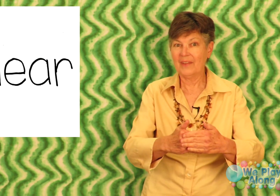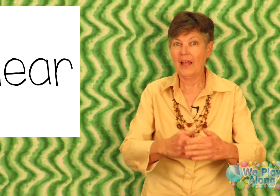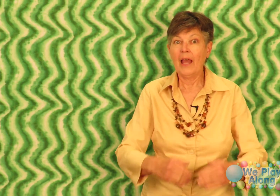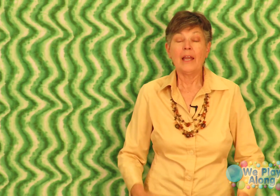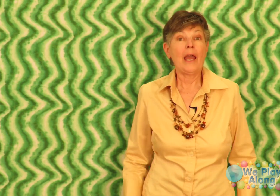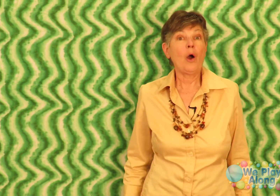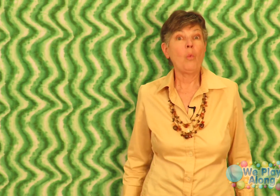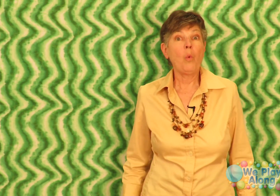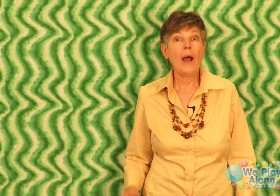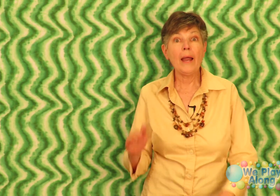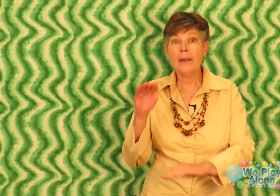Now